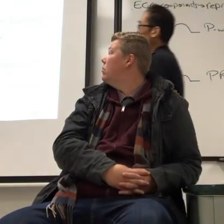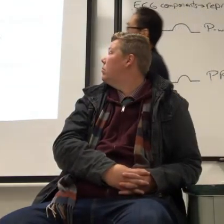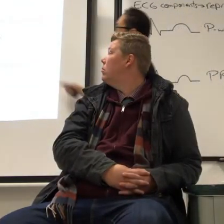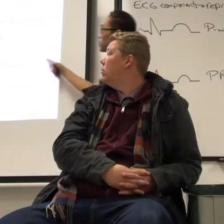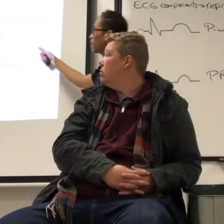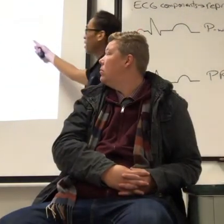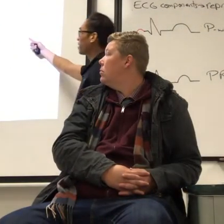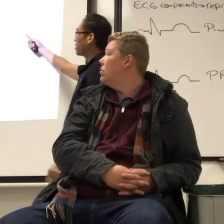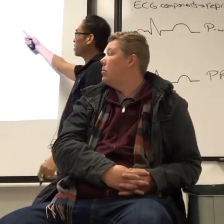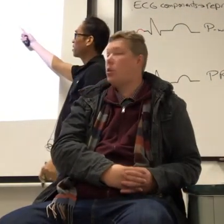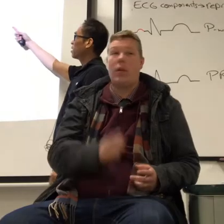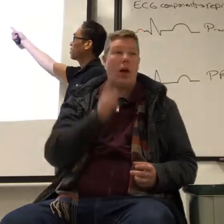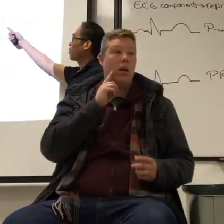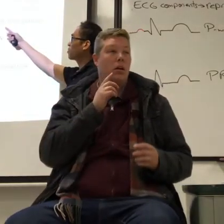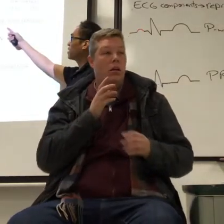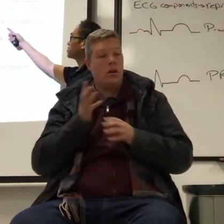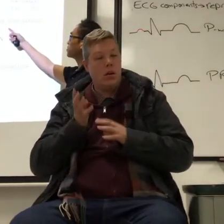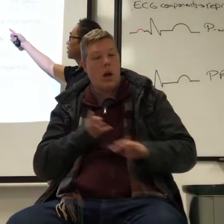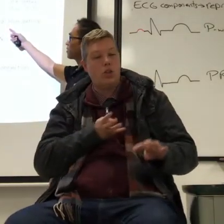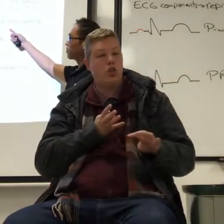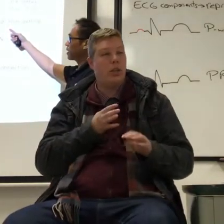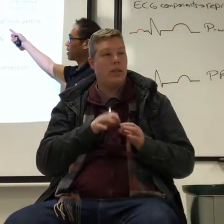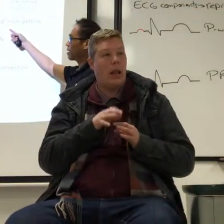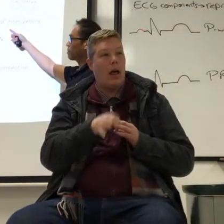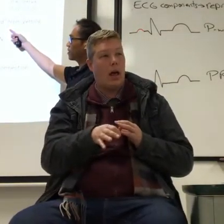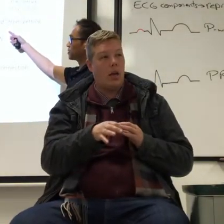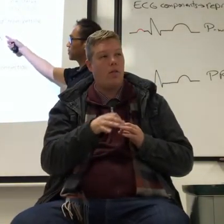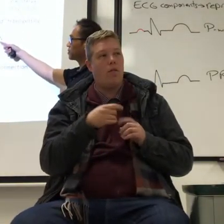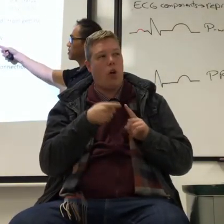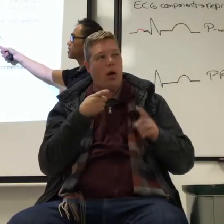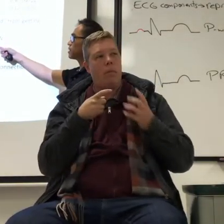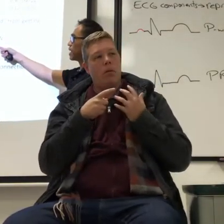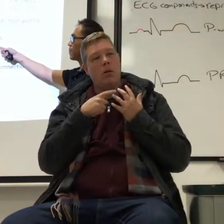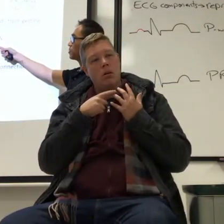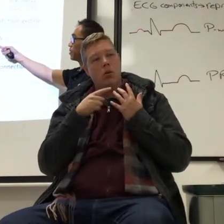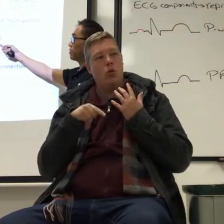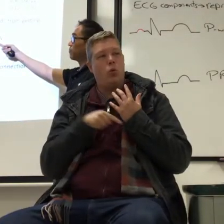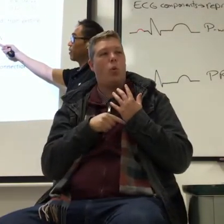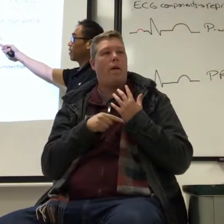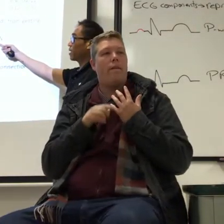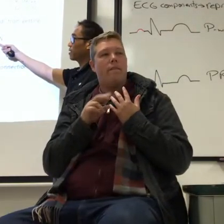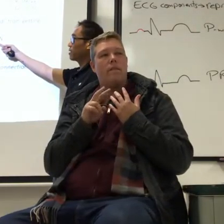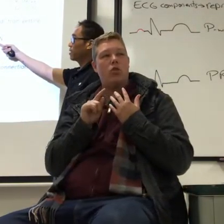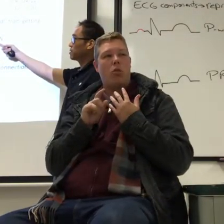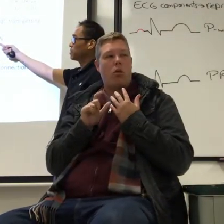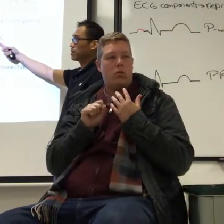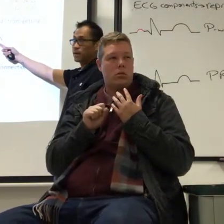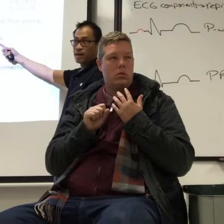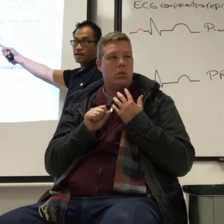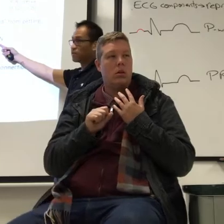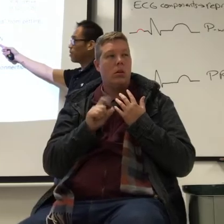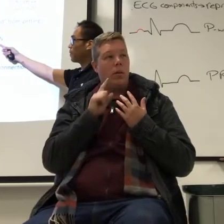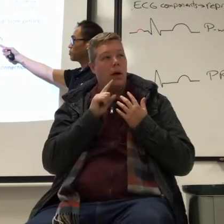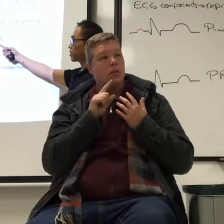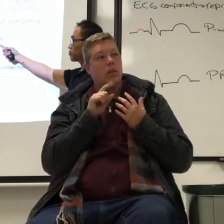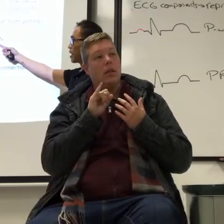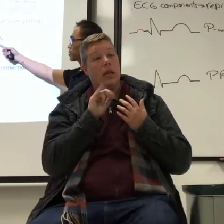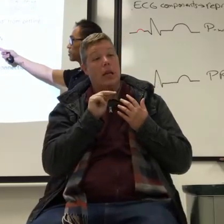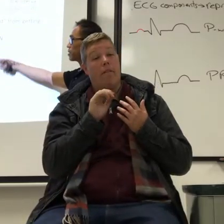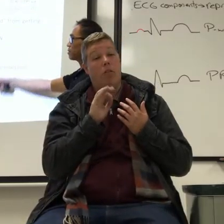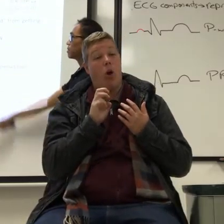So, a conduction delay, the polarization is delayed from getting down to the ventricles. This is the time between inflow and systole,